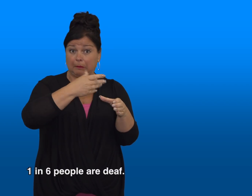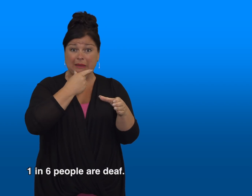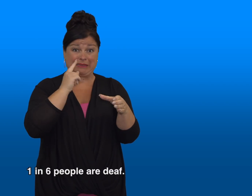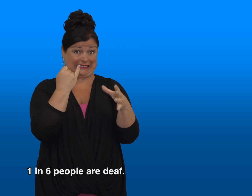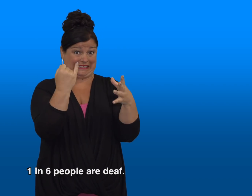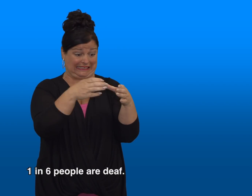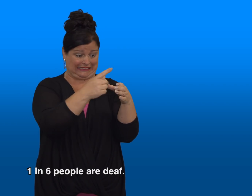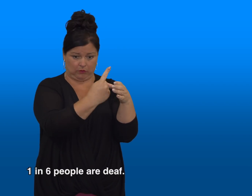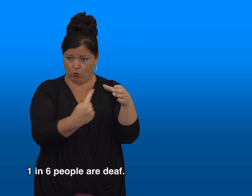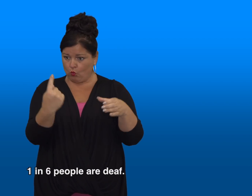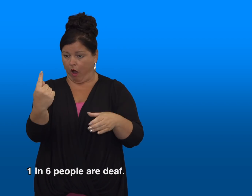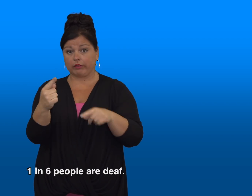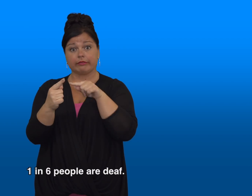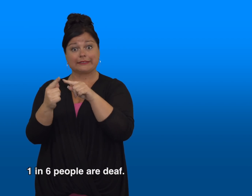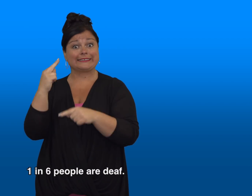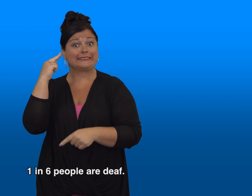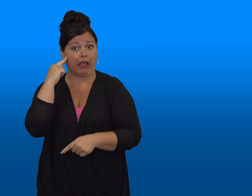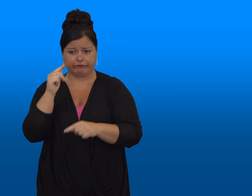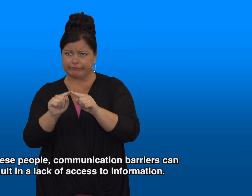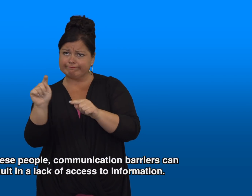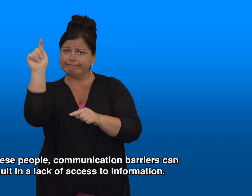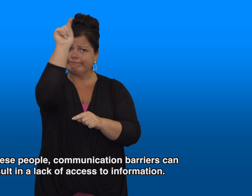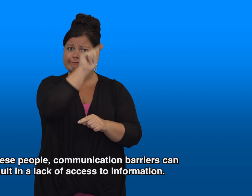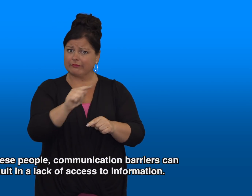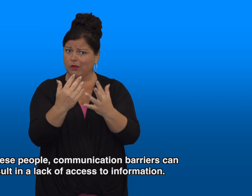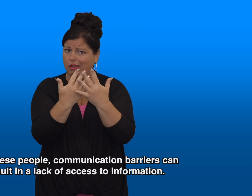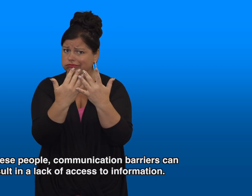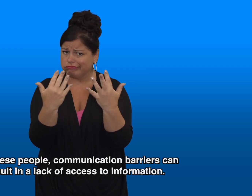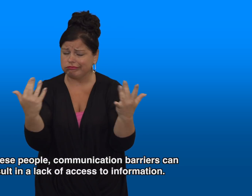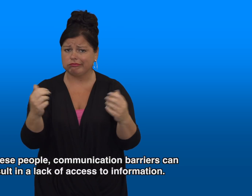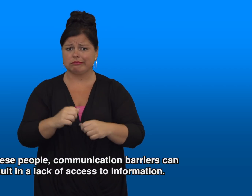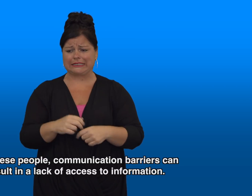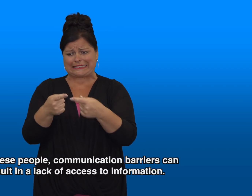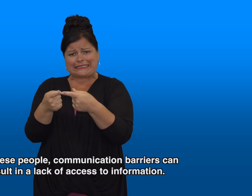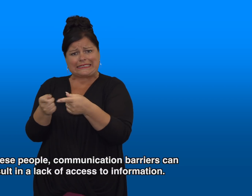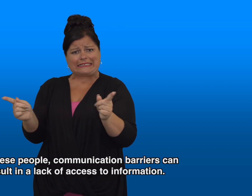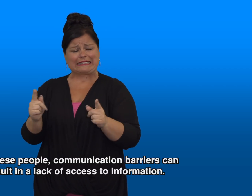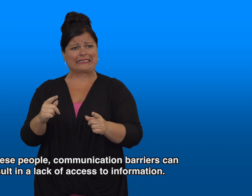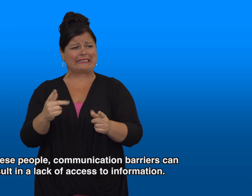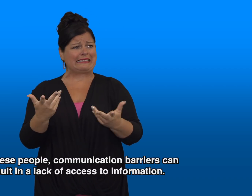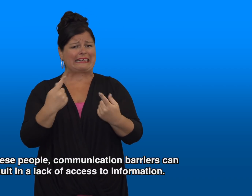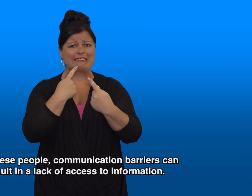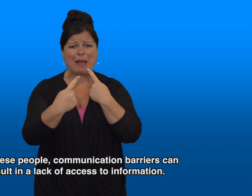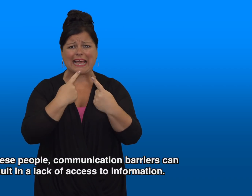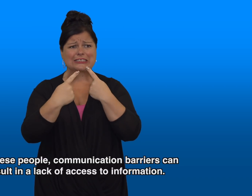One in six people are deaf. For these people, communication barriers can result in a lack of access